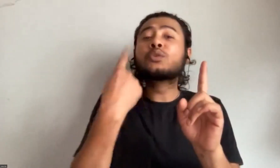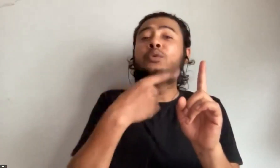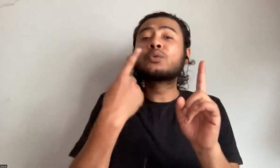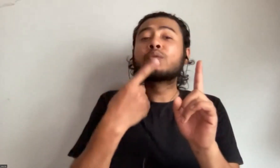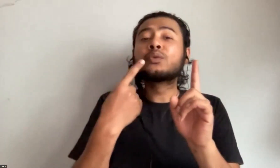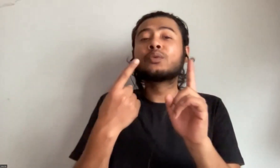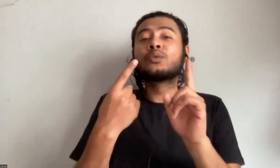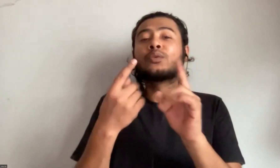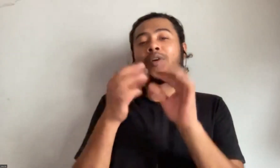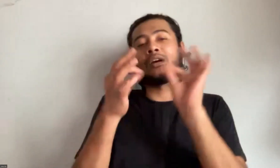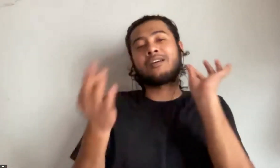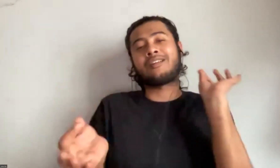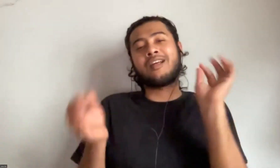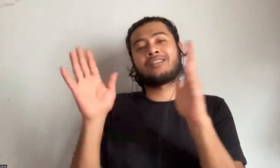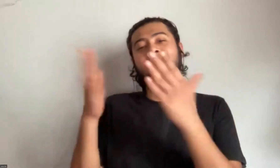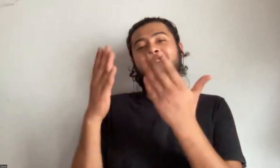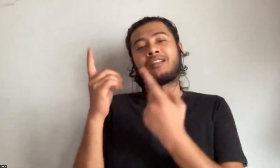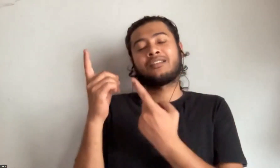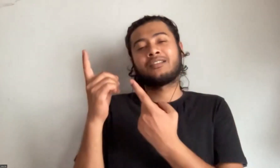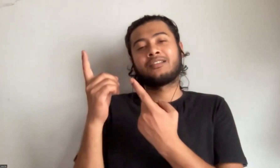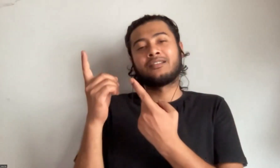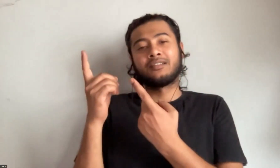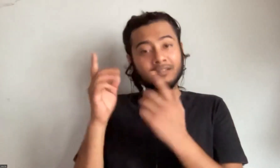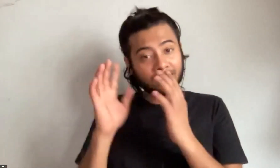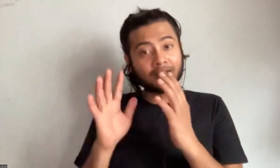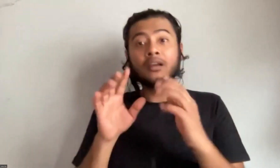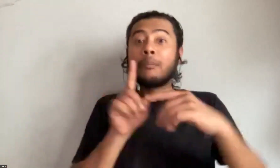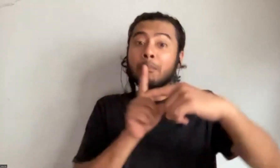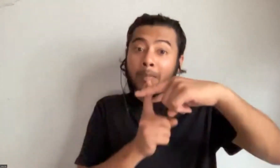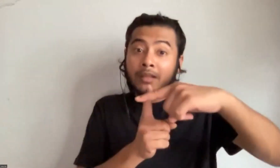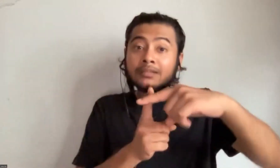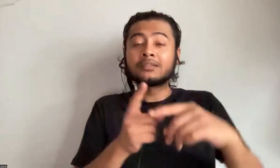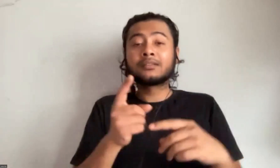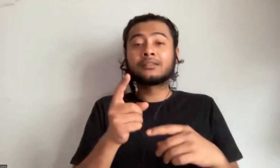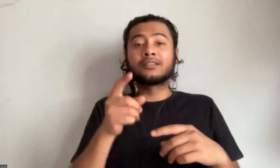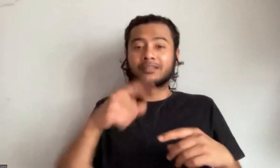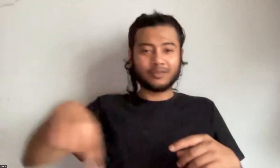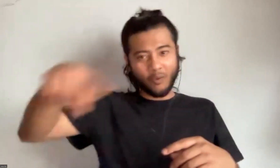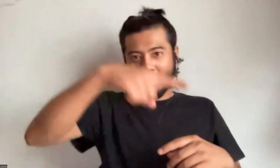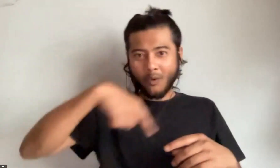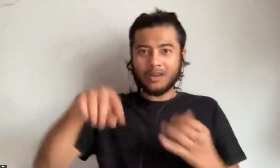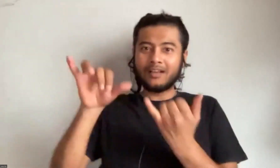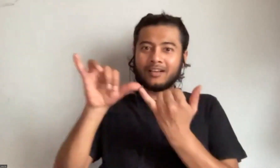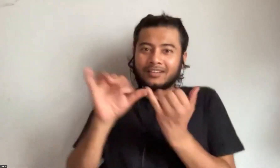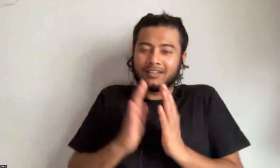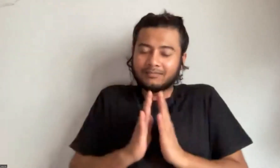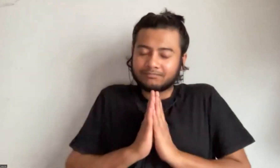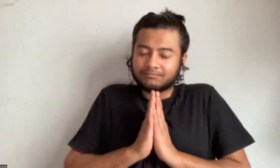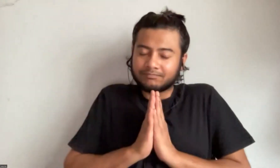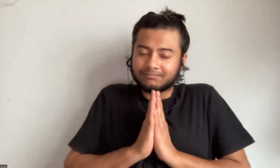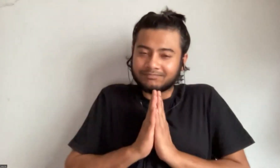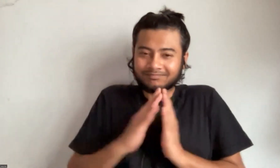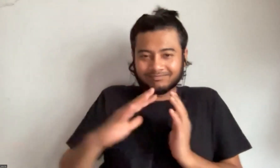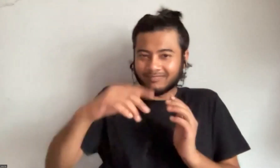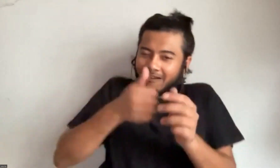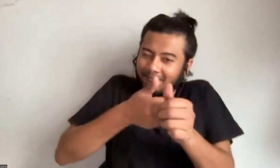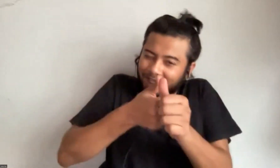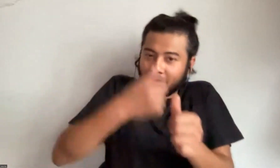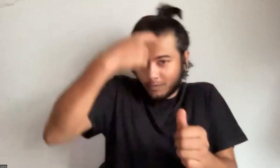Krishna. There is nobody who is as high as Srimati Radharani. So when we are trying to approach Srimati